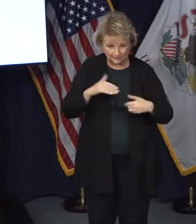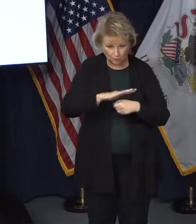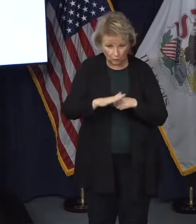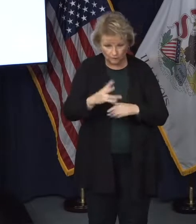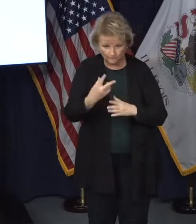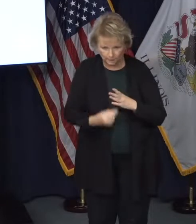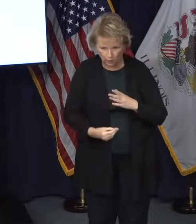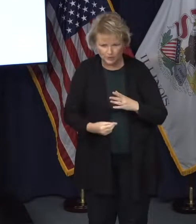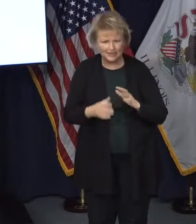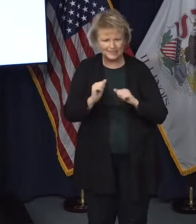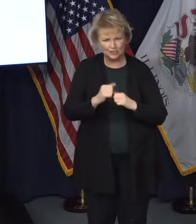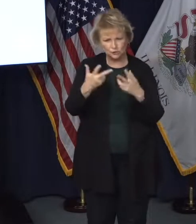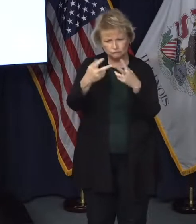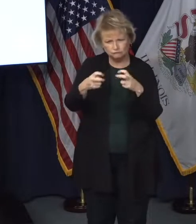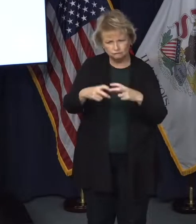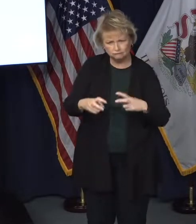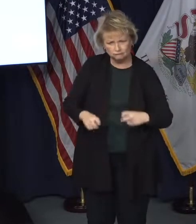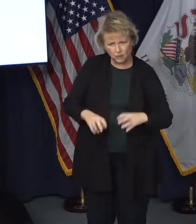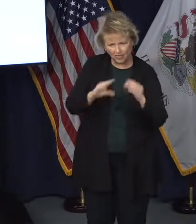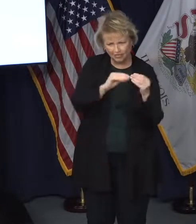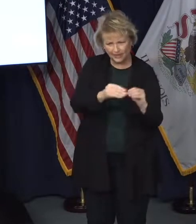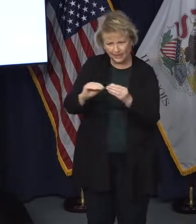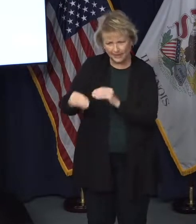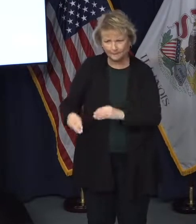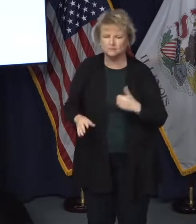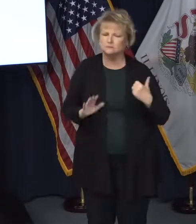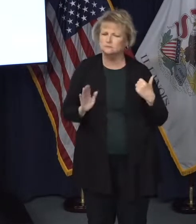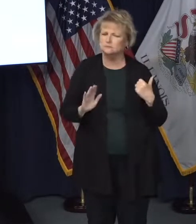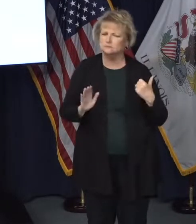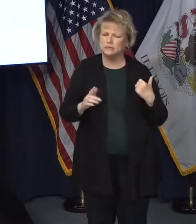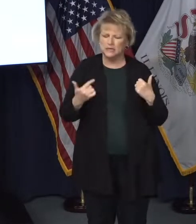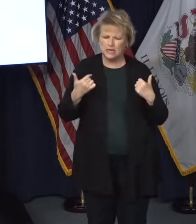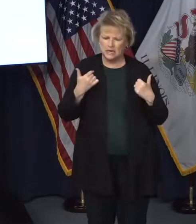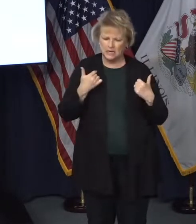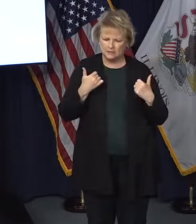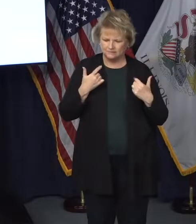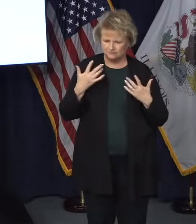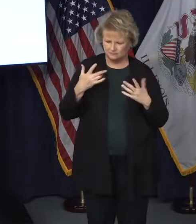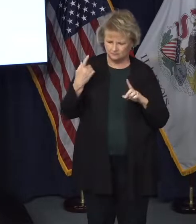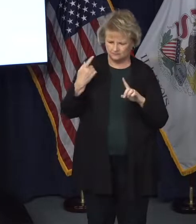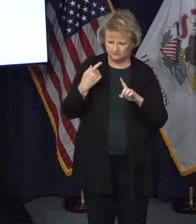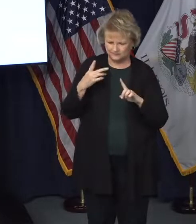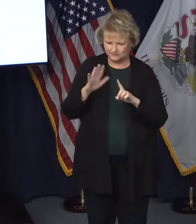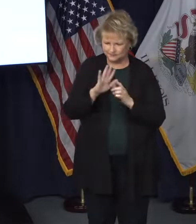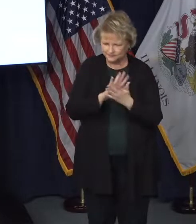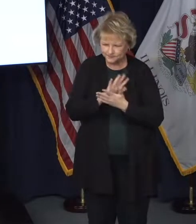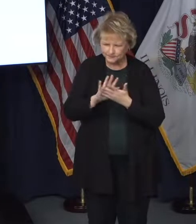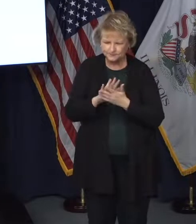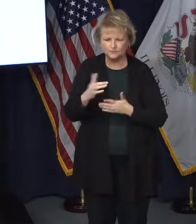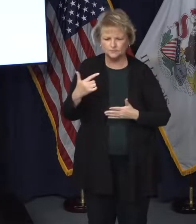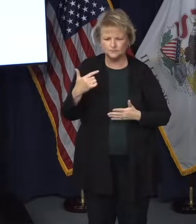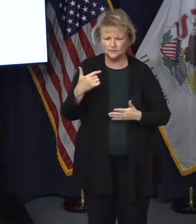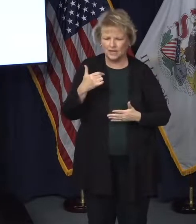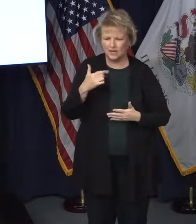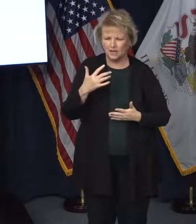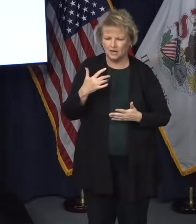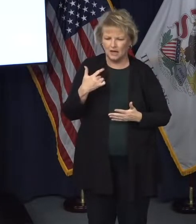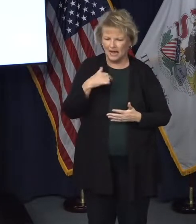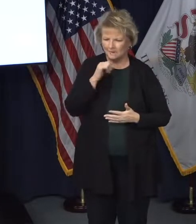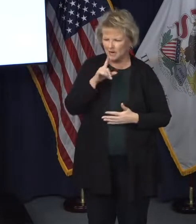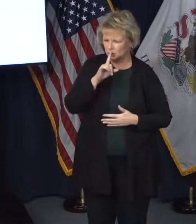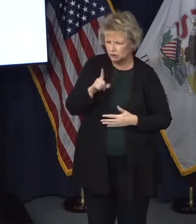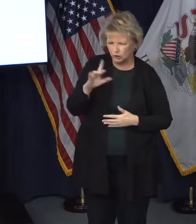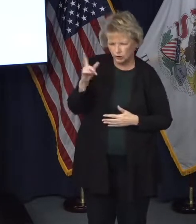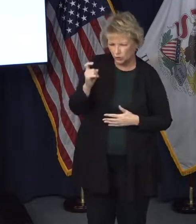pull that data out eventually? So I guess I want to get to the point of, I'm not sure where the